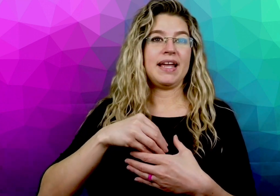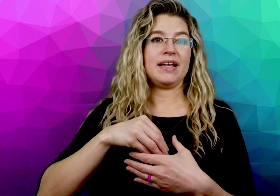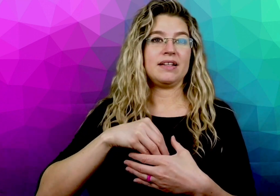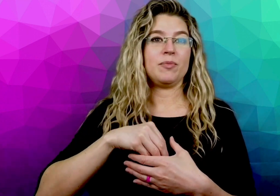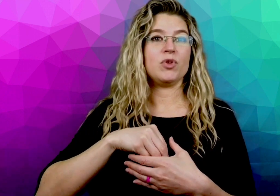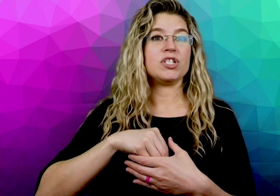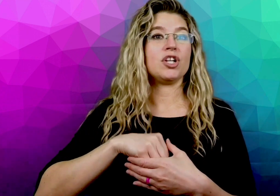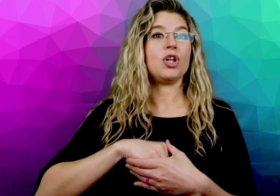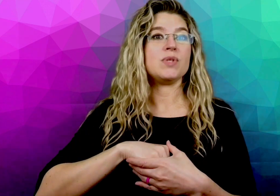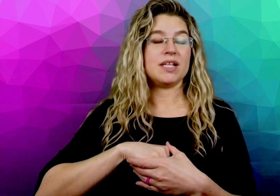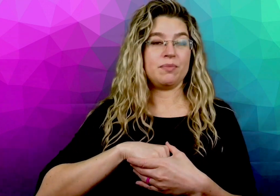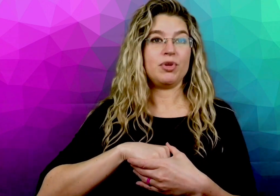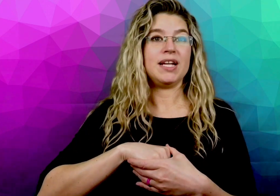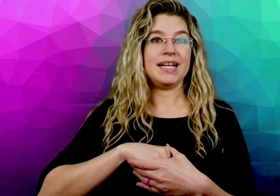I'm going to close it and put it in.